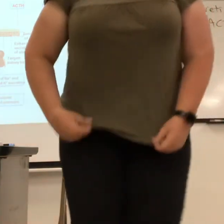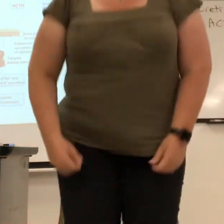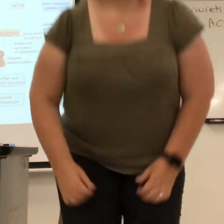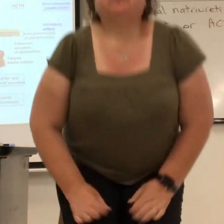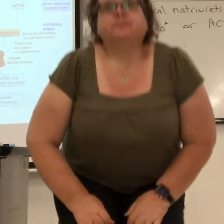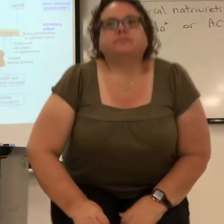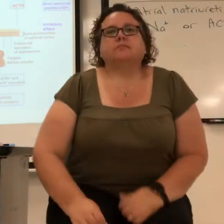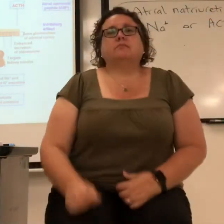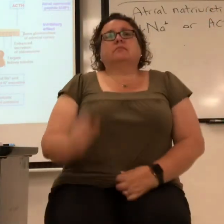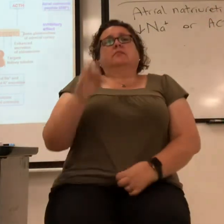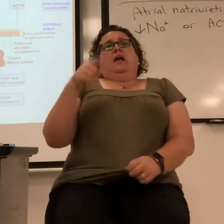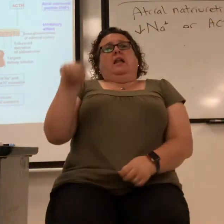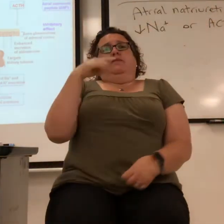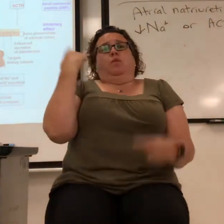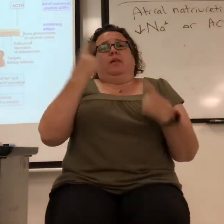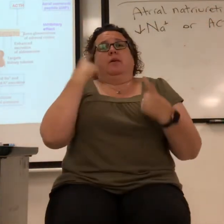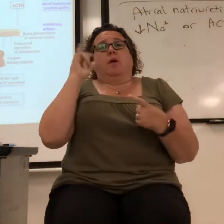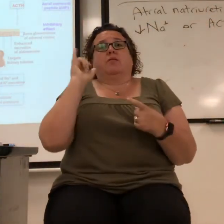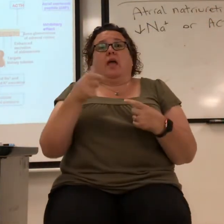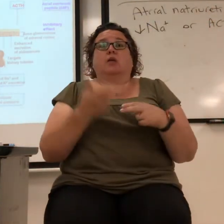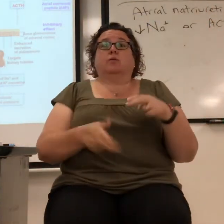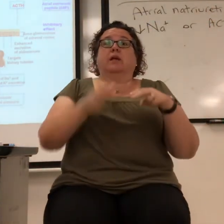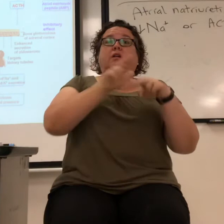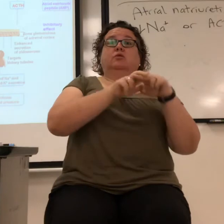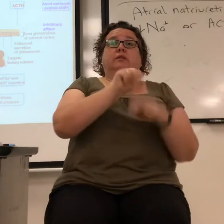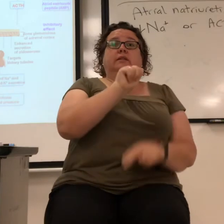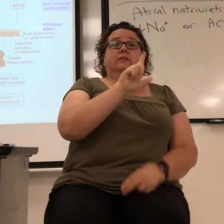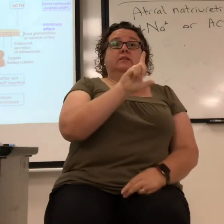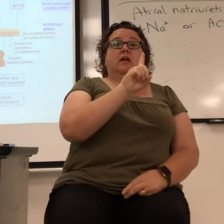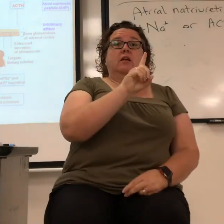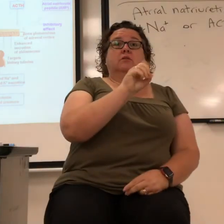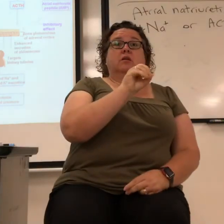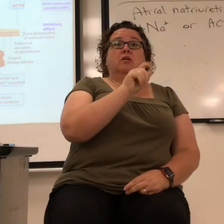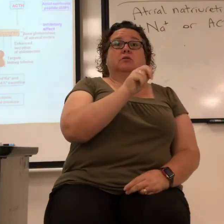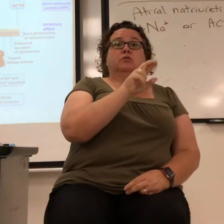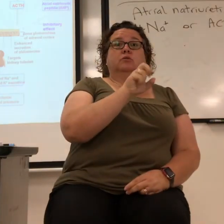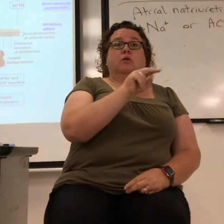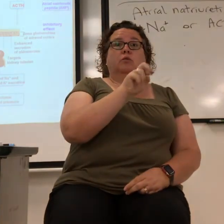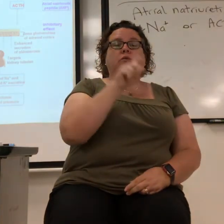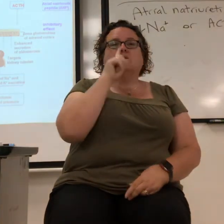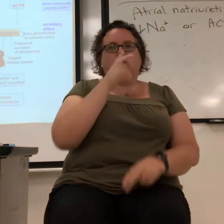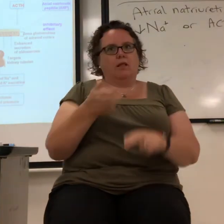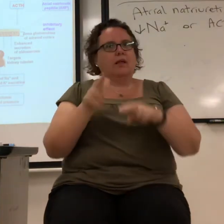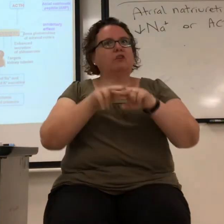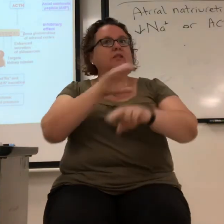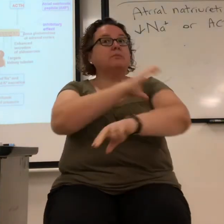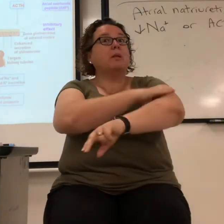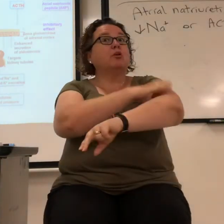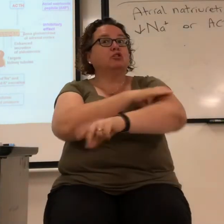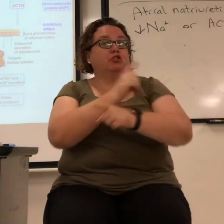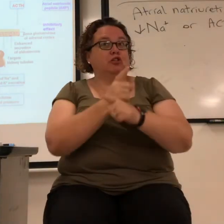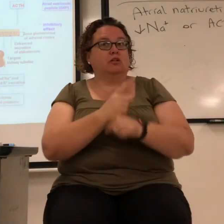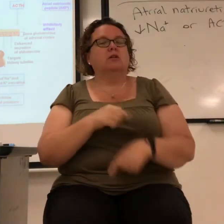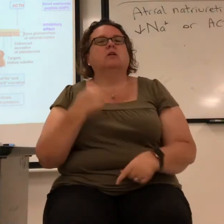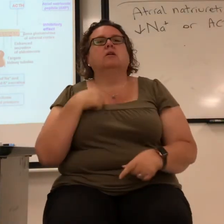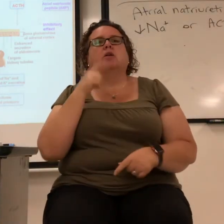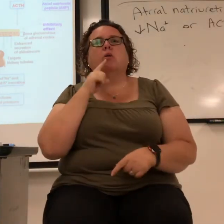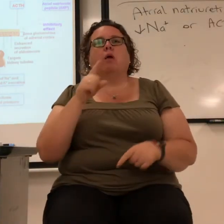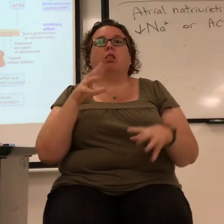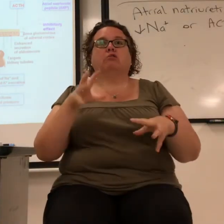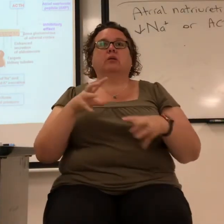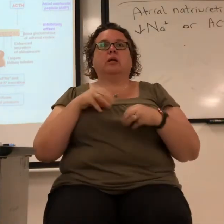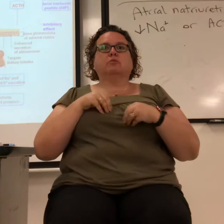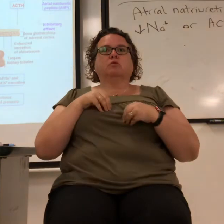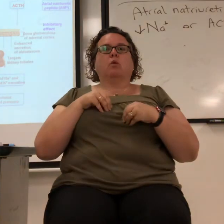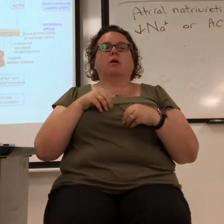release. And if you think about that, if you increase aldosterone, you're going to increase blood pressure. You're going to reabsorb sodium and